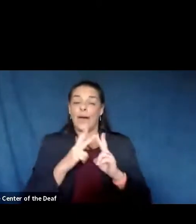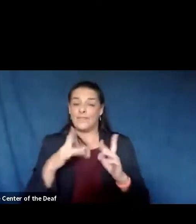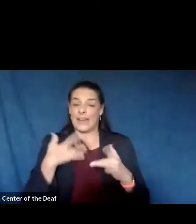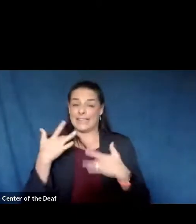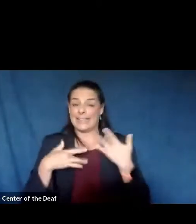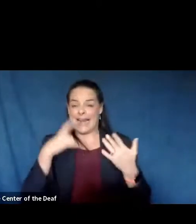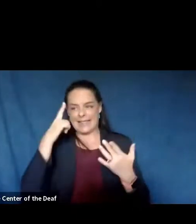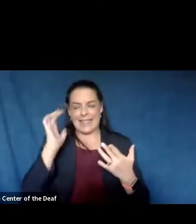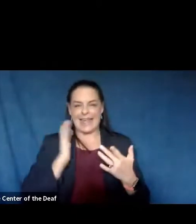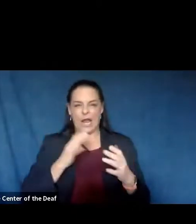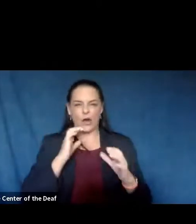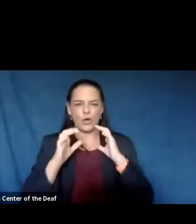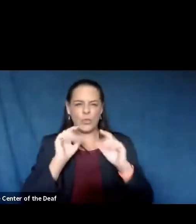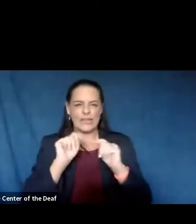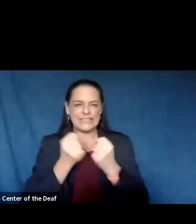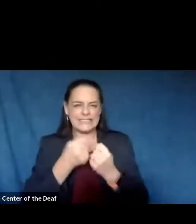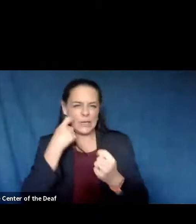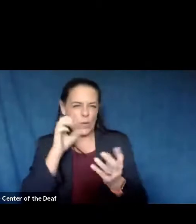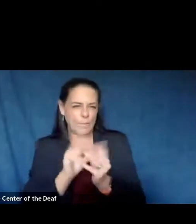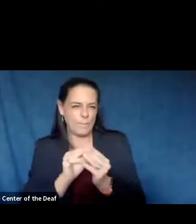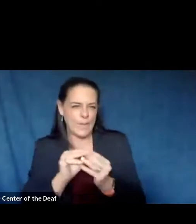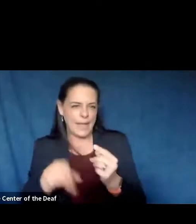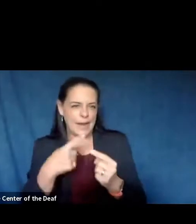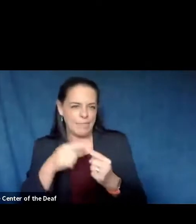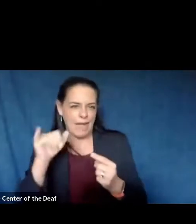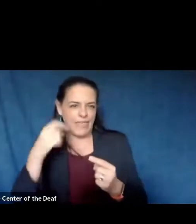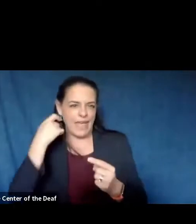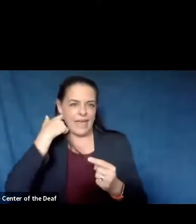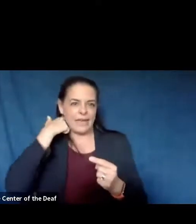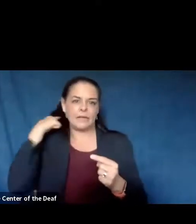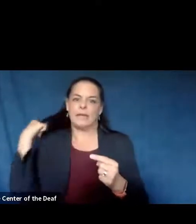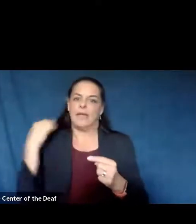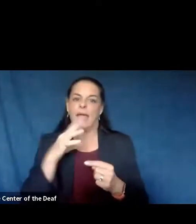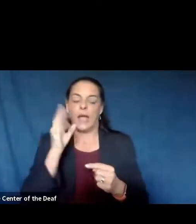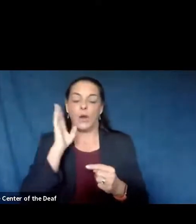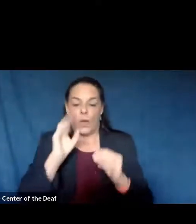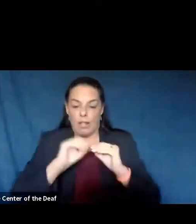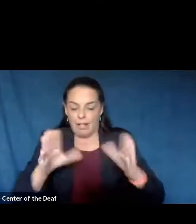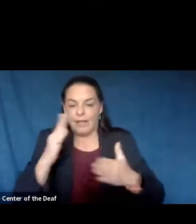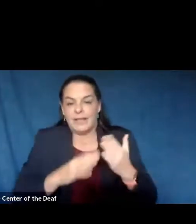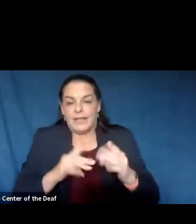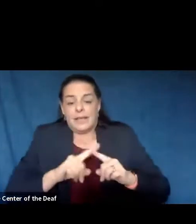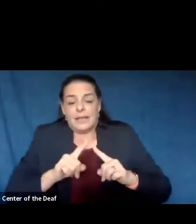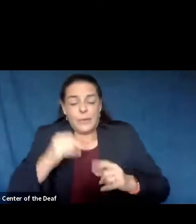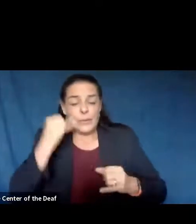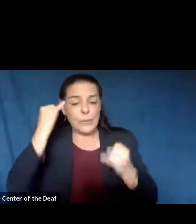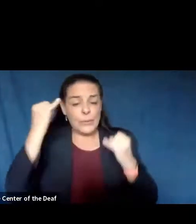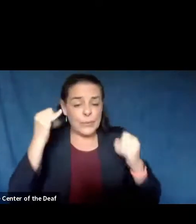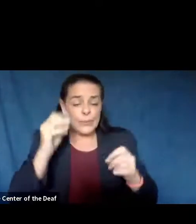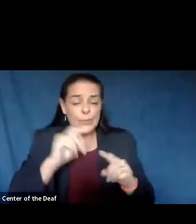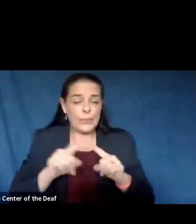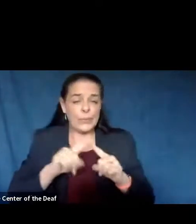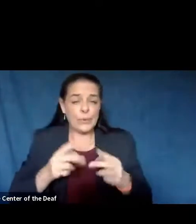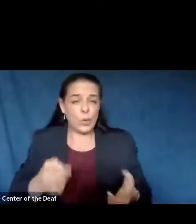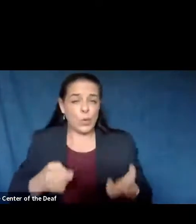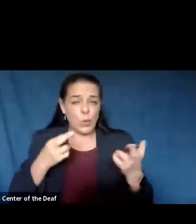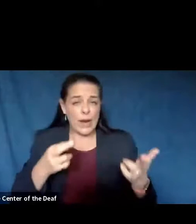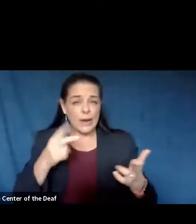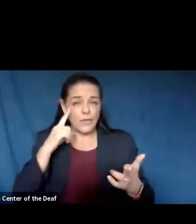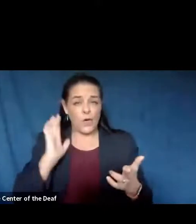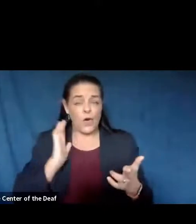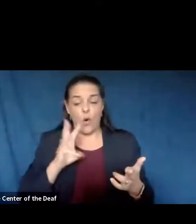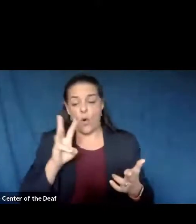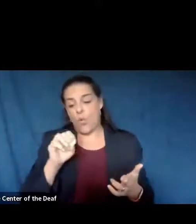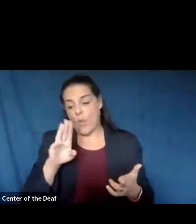think our communications team just met about this and are going to be putting out some ideas and some recommendations on our website and social